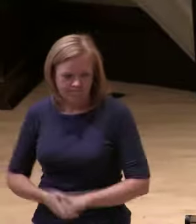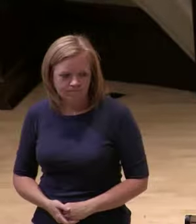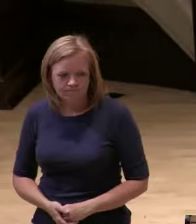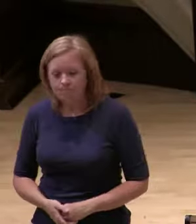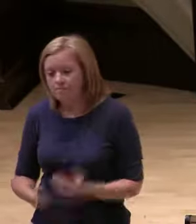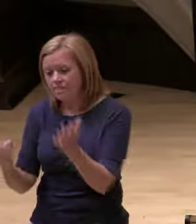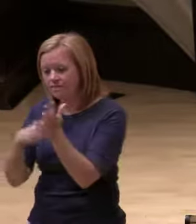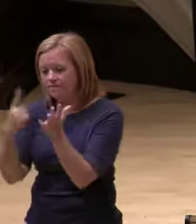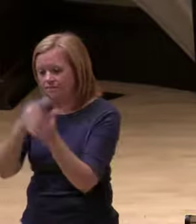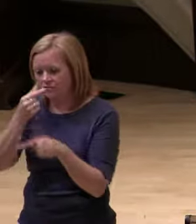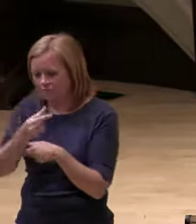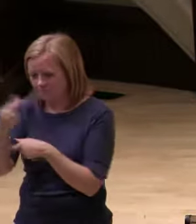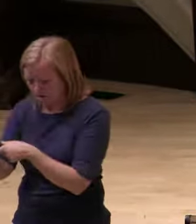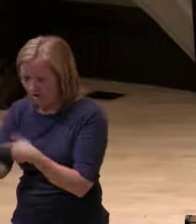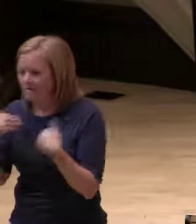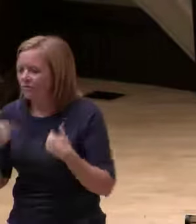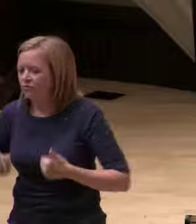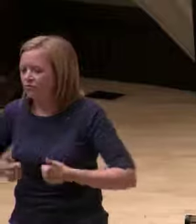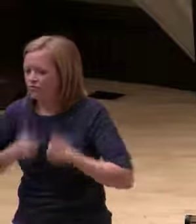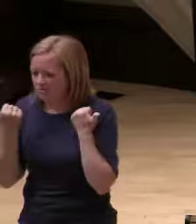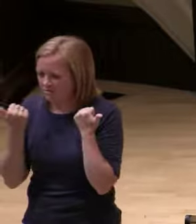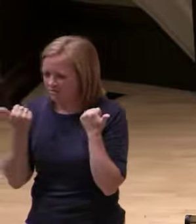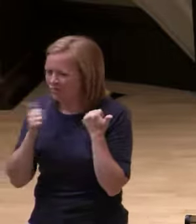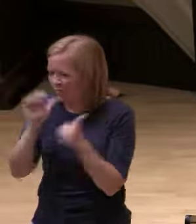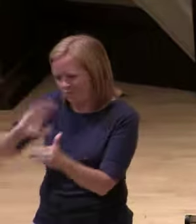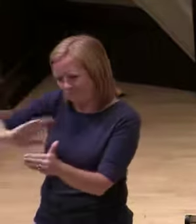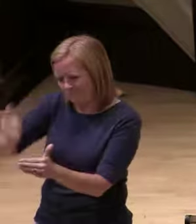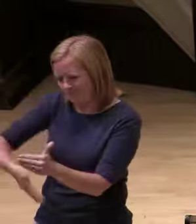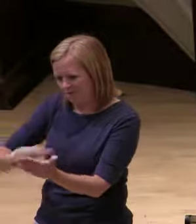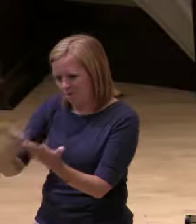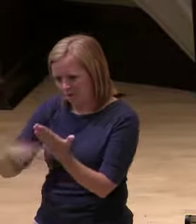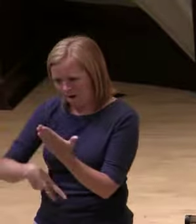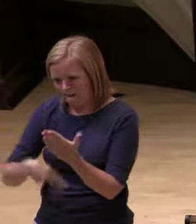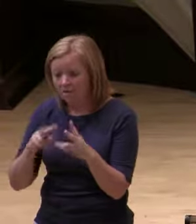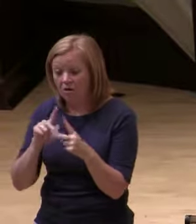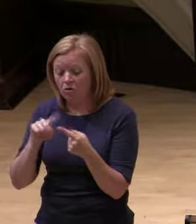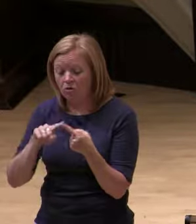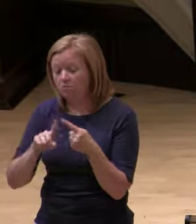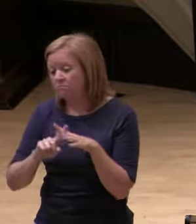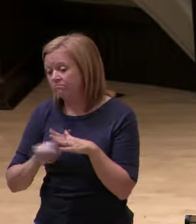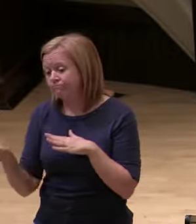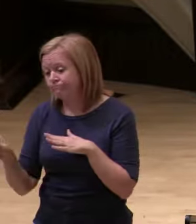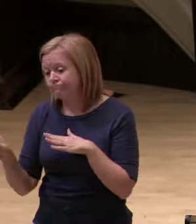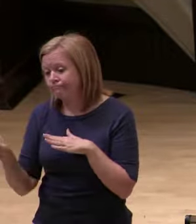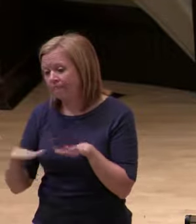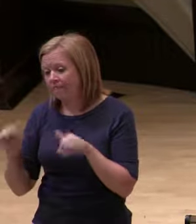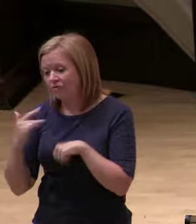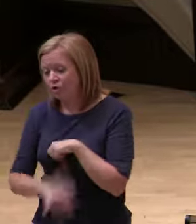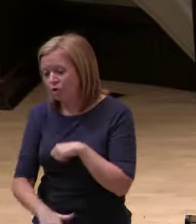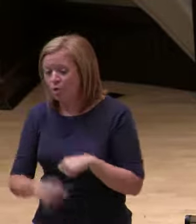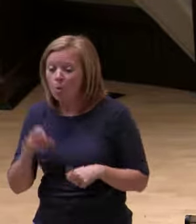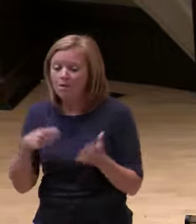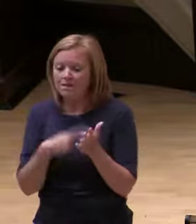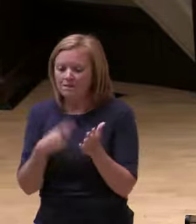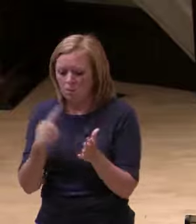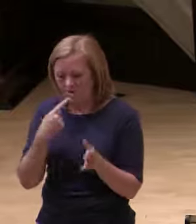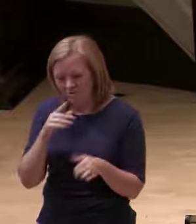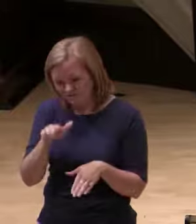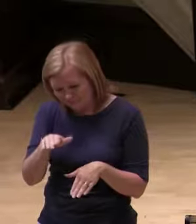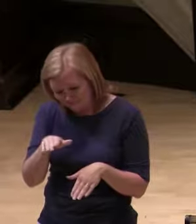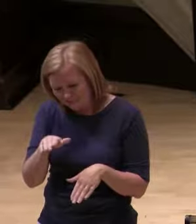Sometimes at Grace of God, there are residents who don't complete the program. They either leave early, or sometimes we have to ask them